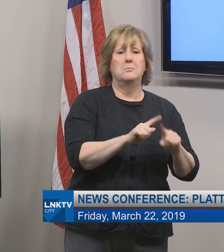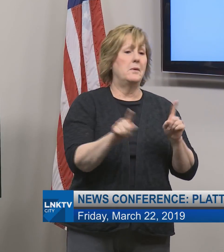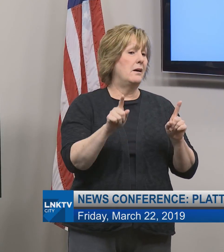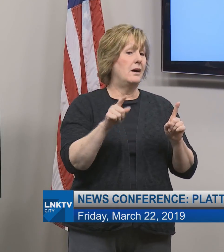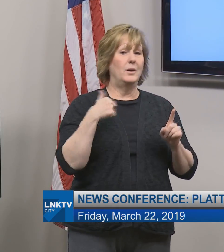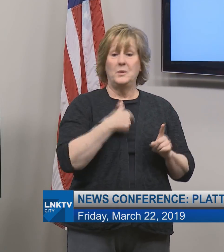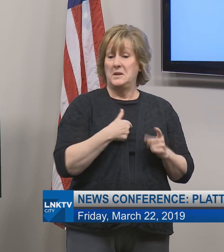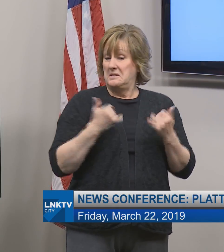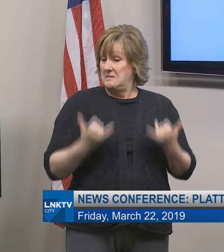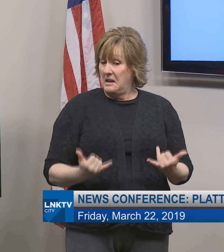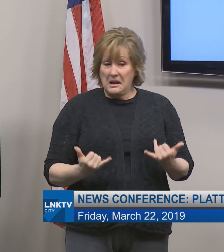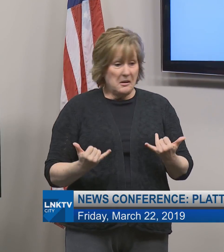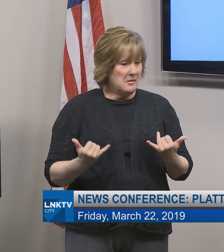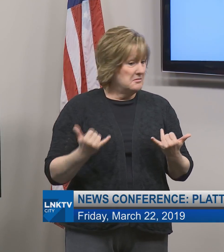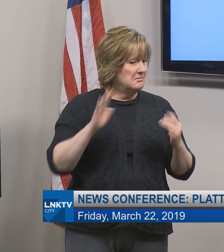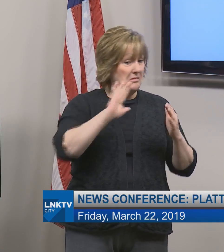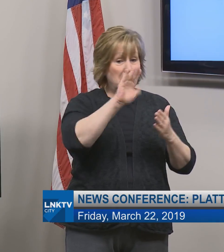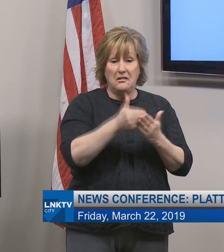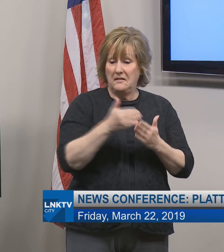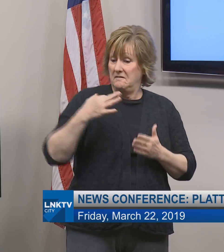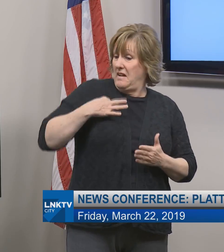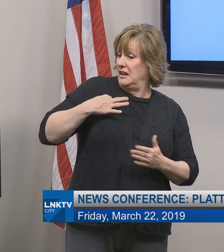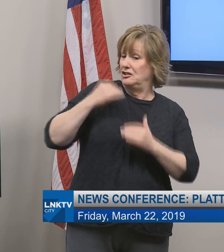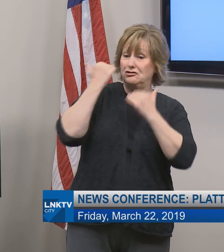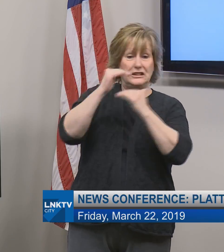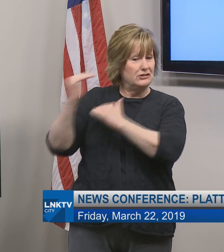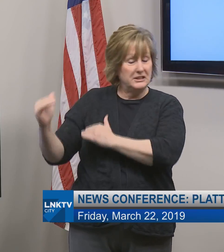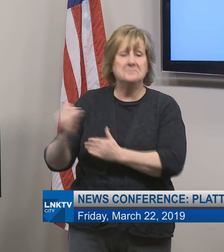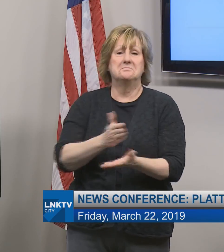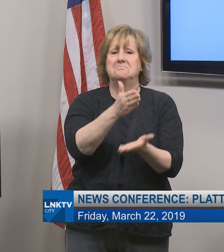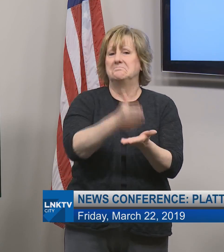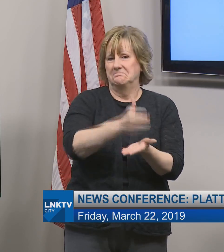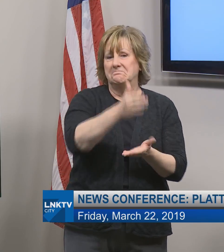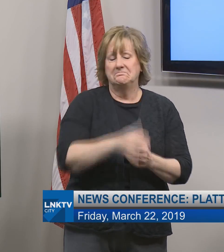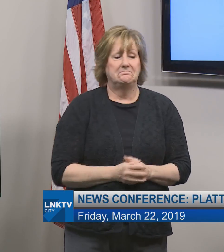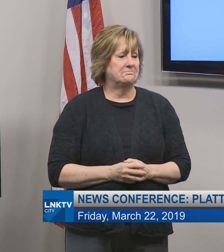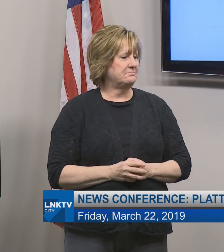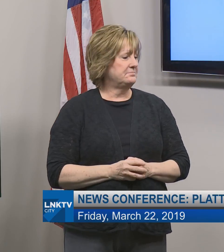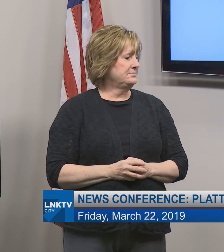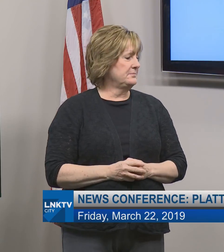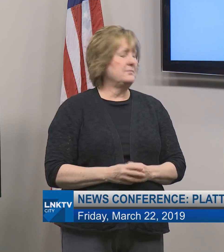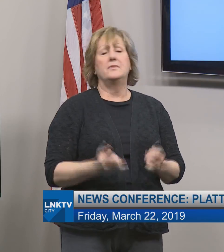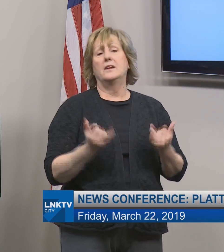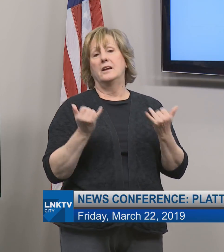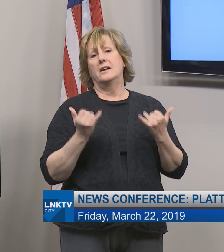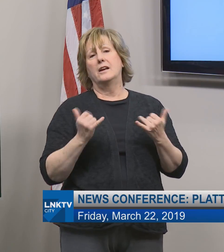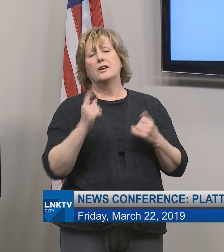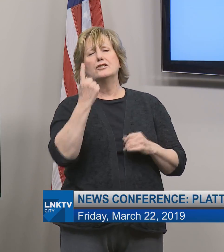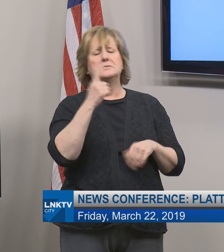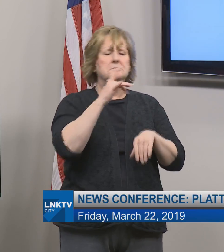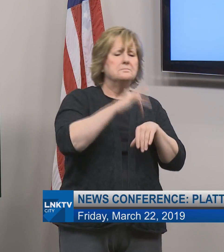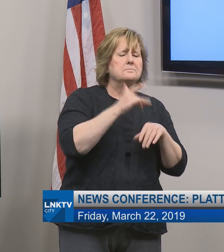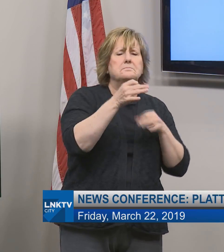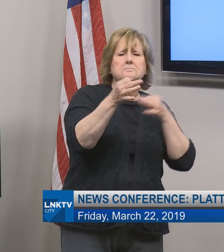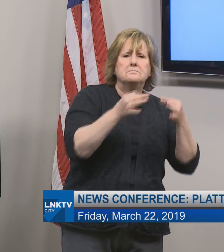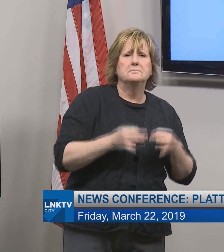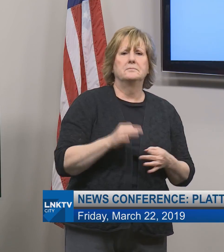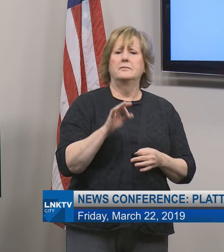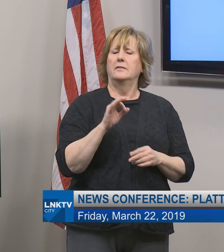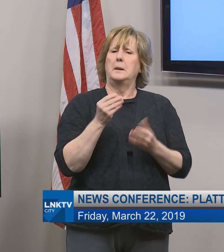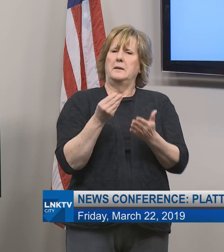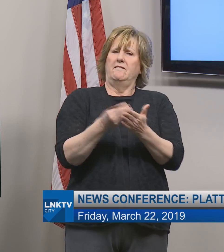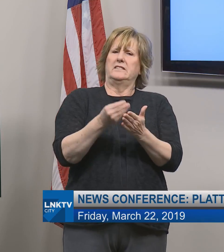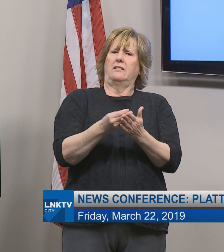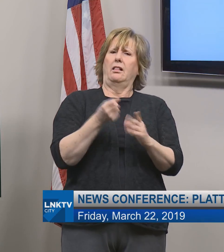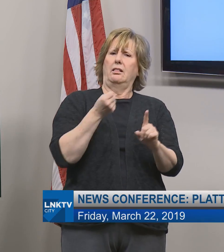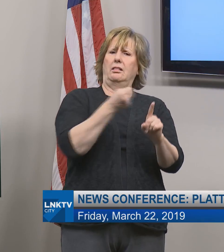as we're concerned, those voluntary restrictions have been lifted. The other thing we just wanted to touch on is fiscal